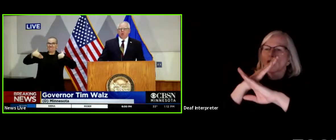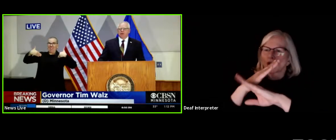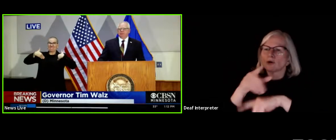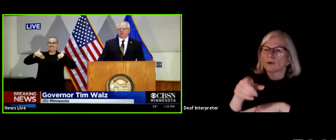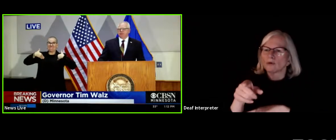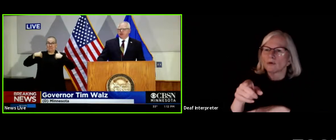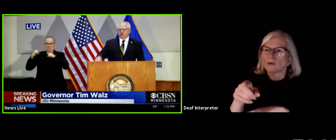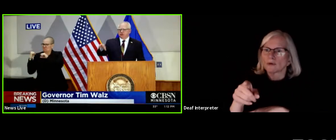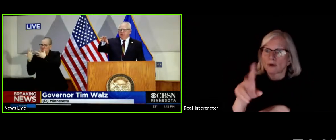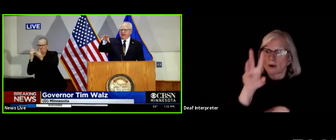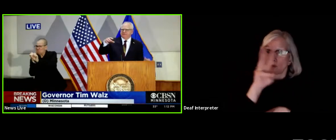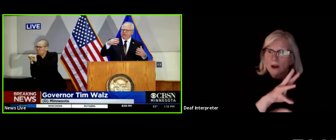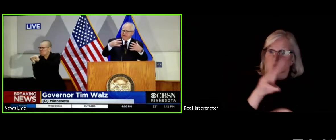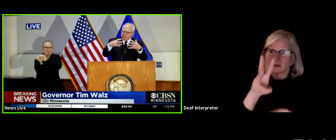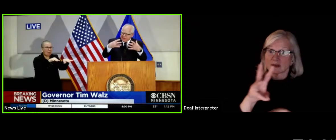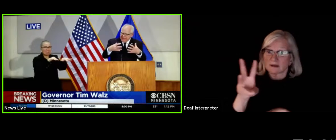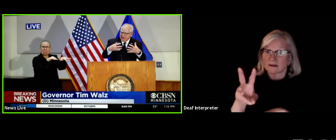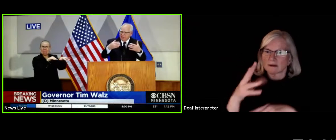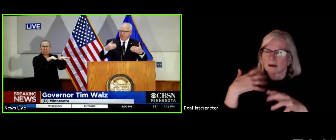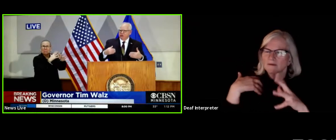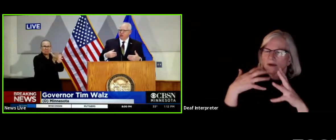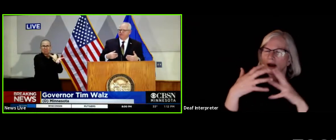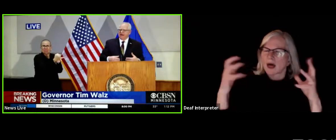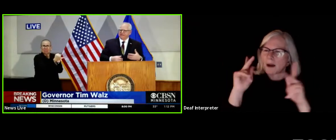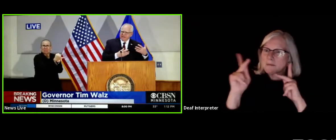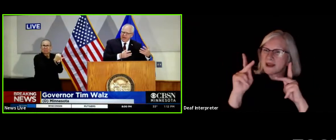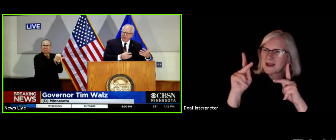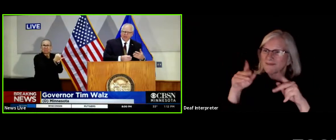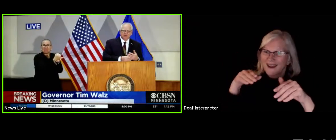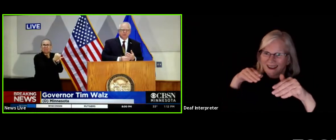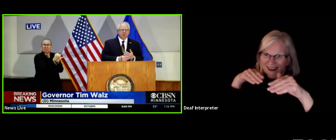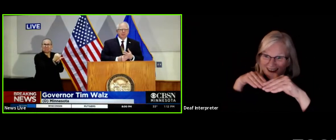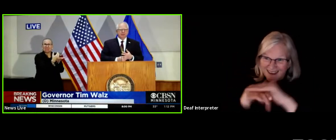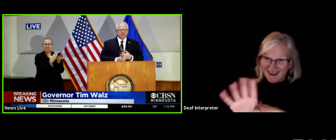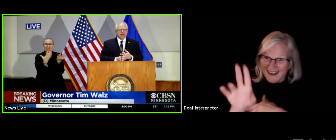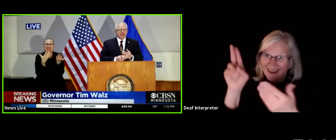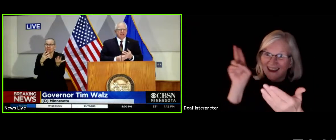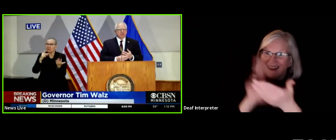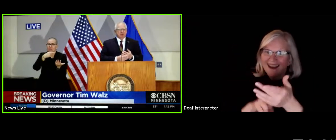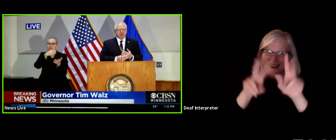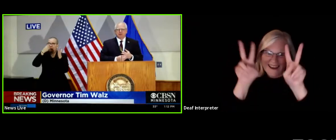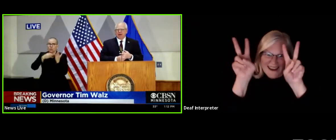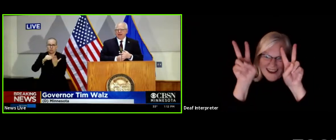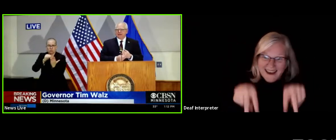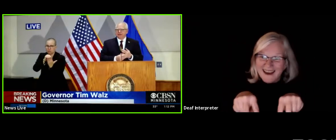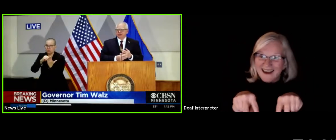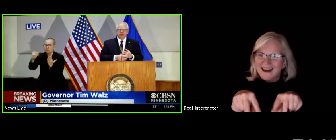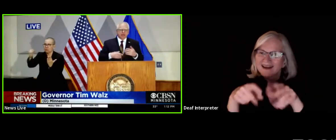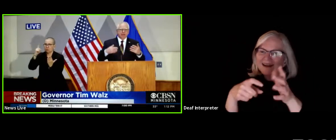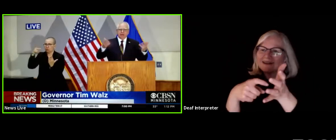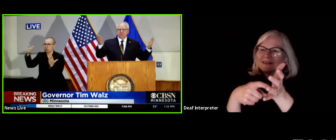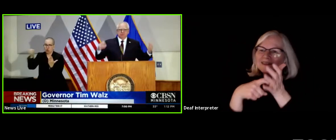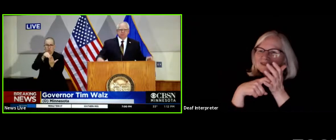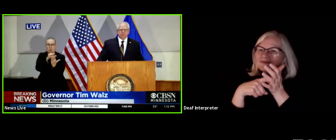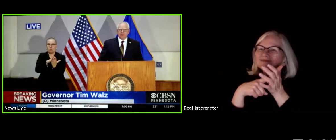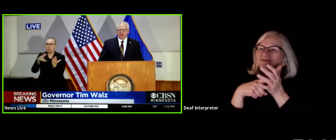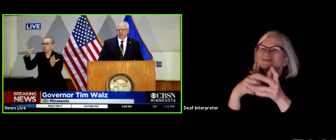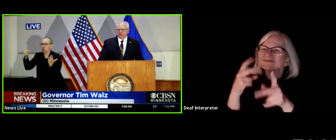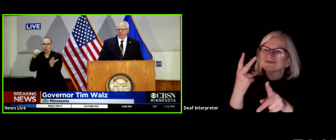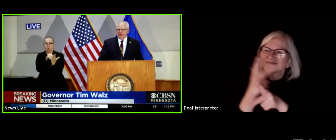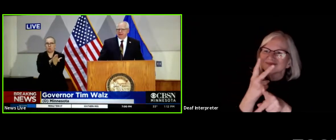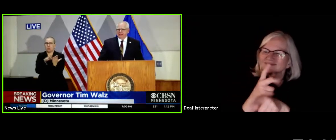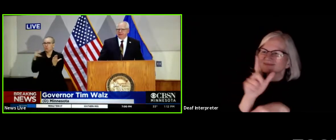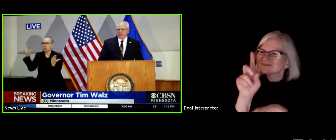if we open up some of those and we have to keep the data around who we vaccinate and how we get those appointments, it's been brought to my attention that, and I